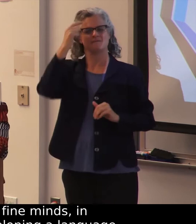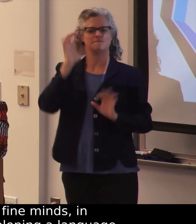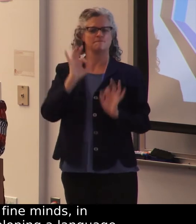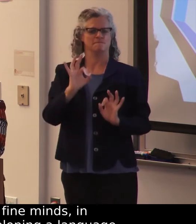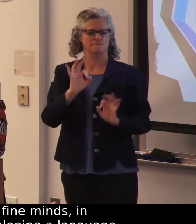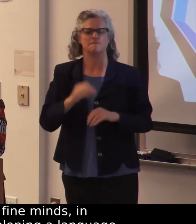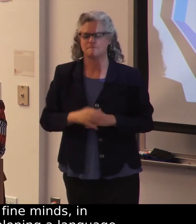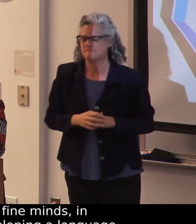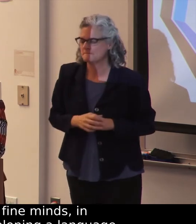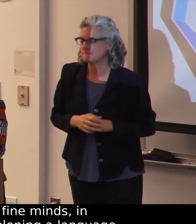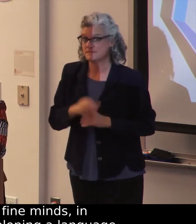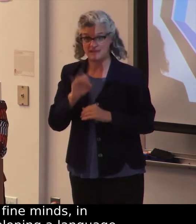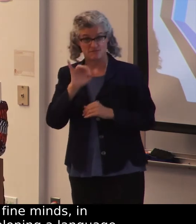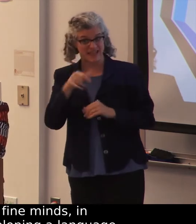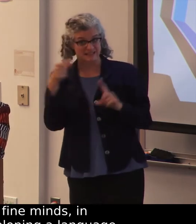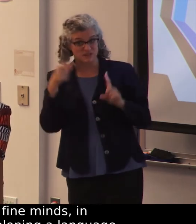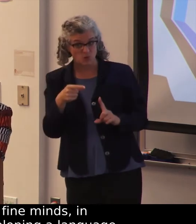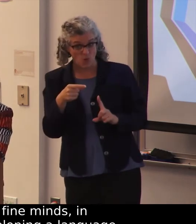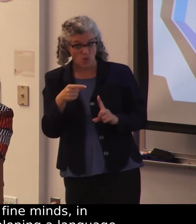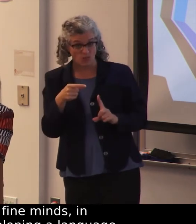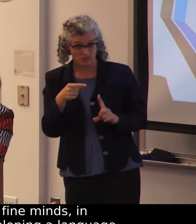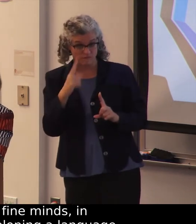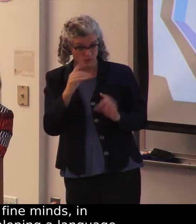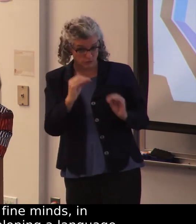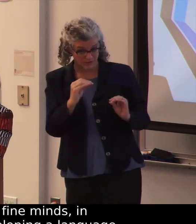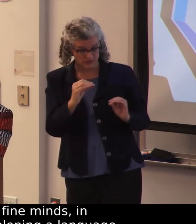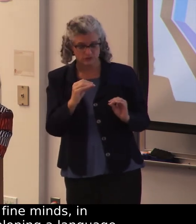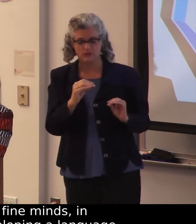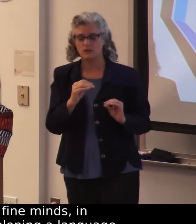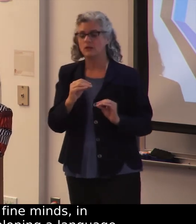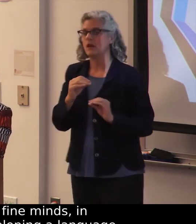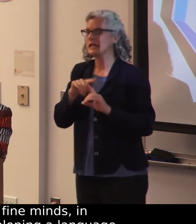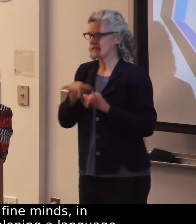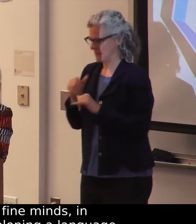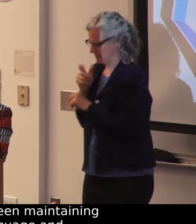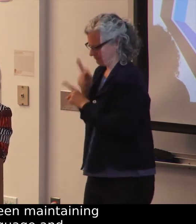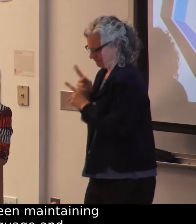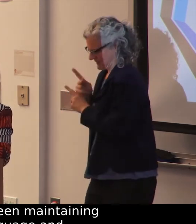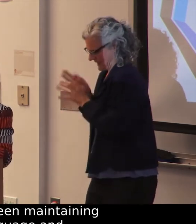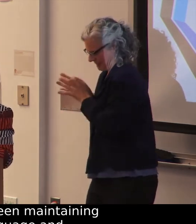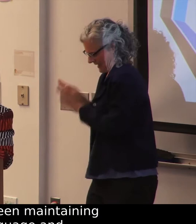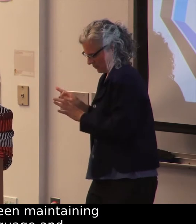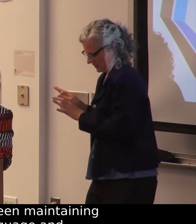is in developing fine minds, okay, in addition to maintaining the language, right? But if I have to